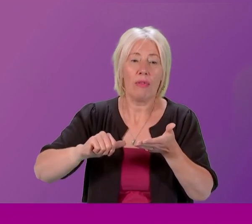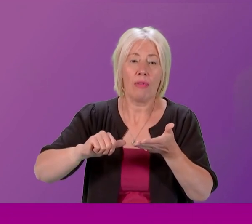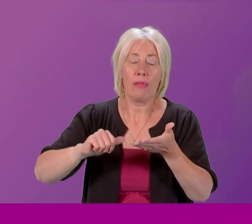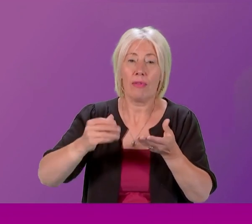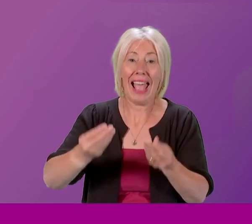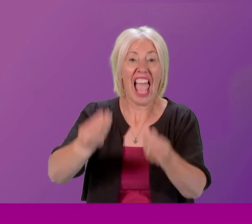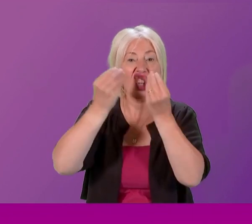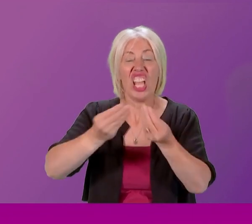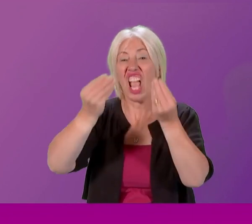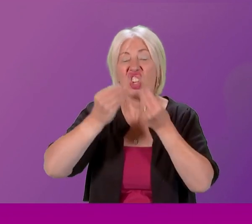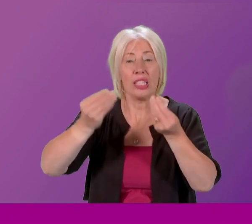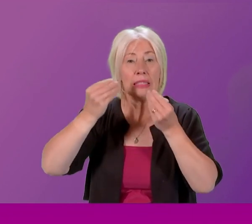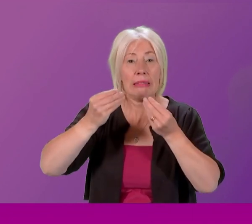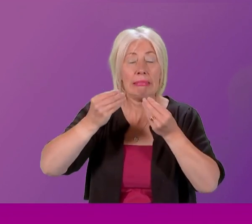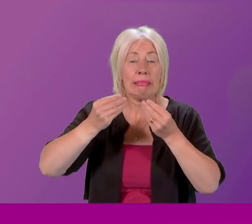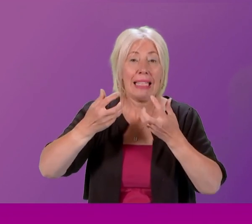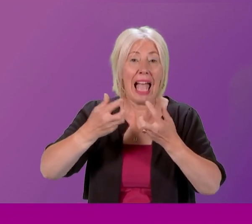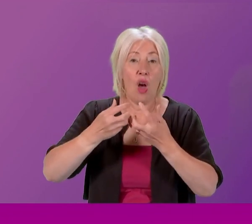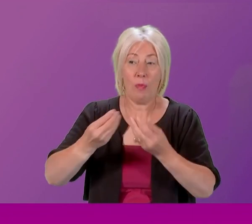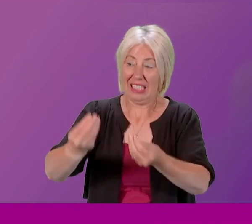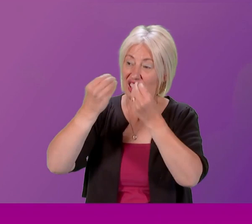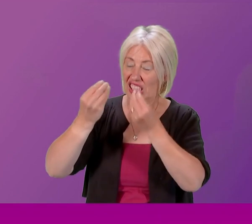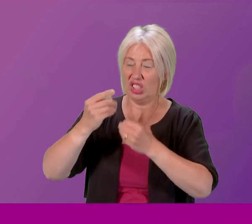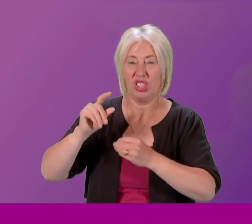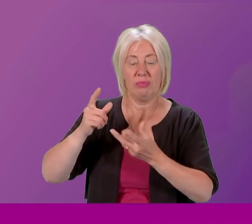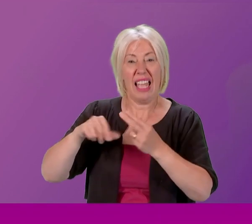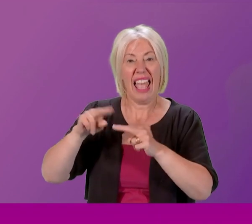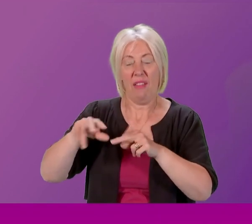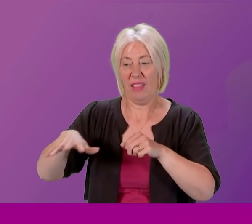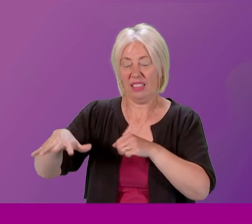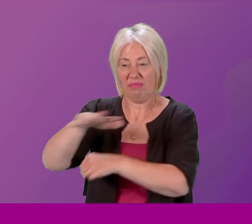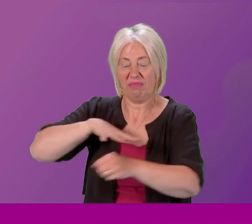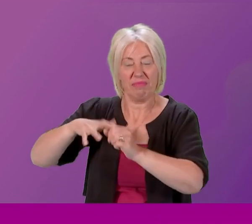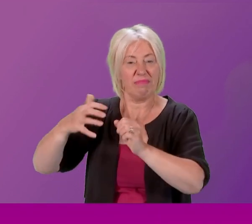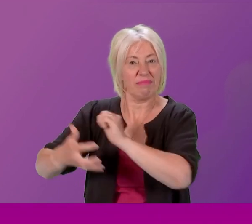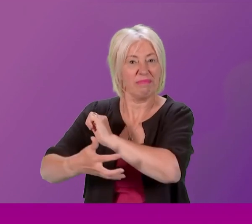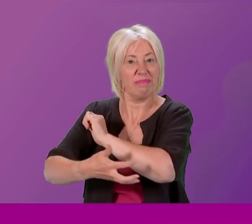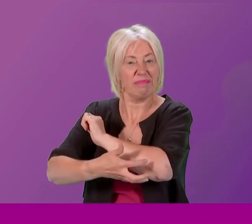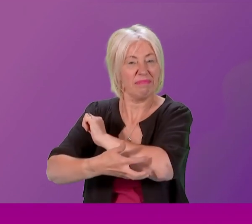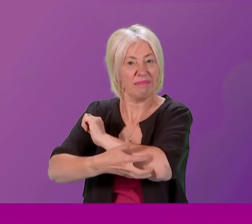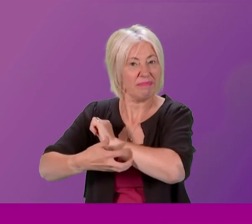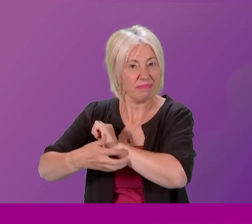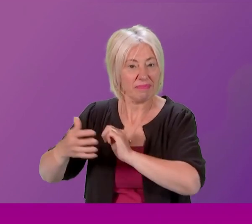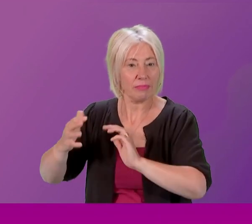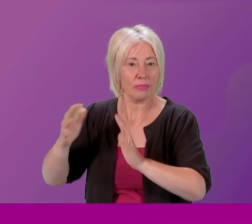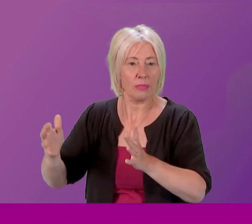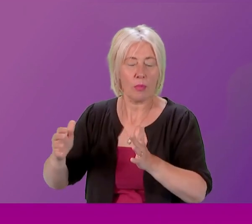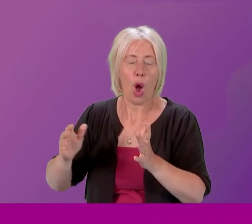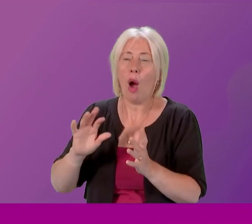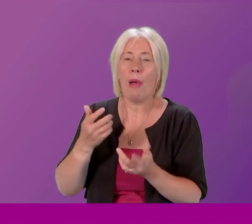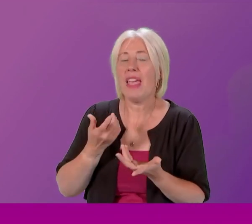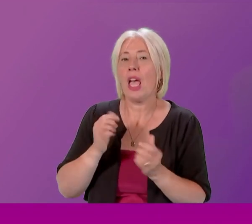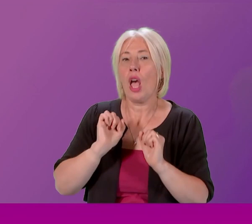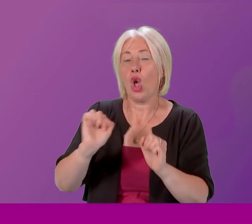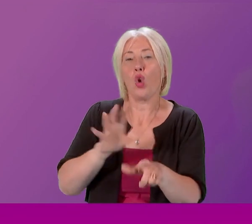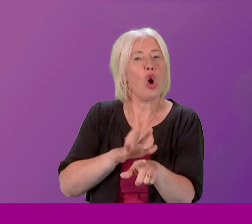how education is delivered to people who are in a situation where it is not of the culture that they are